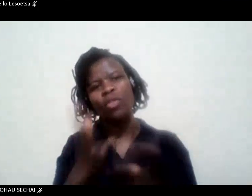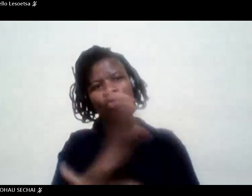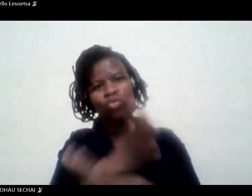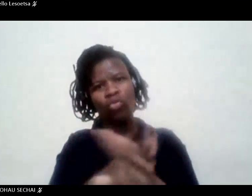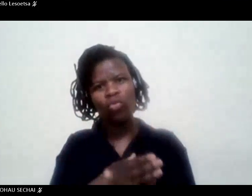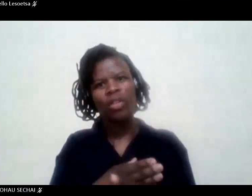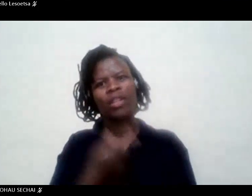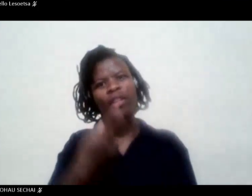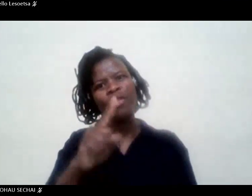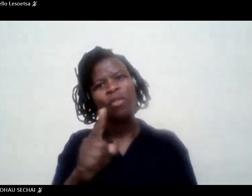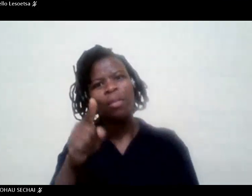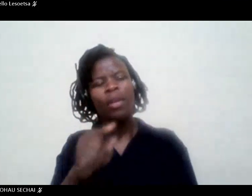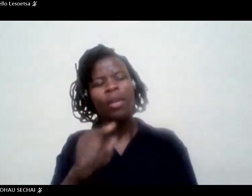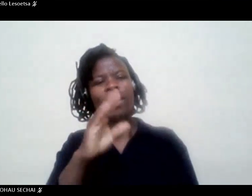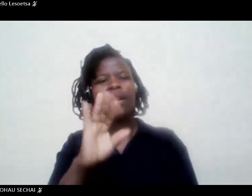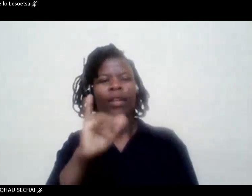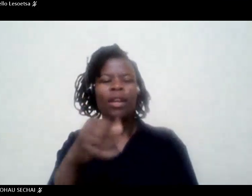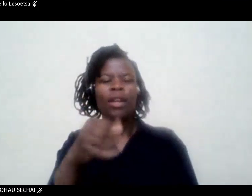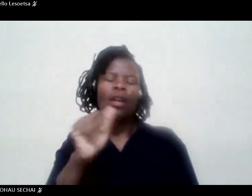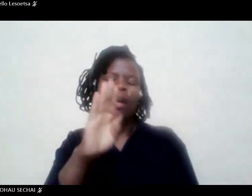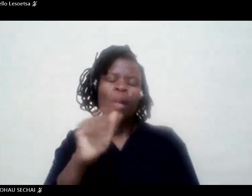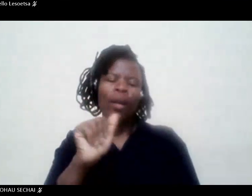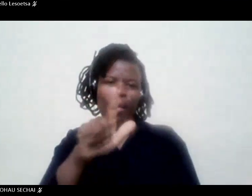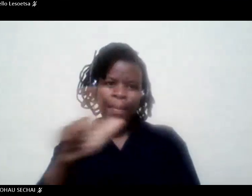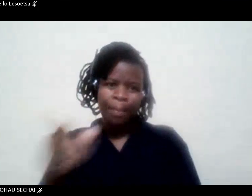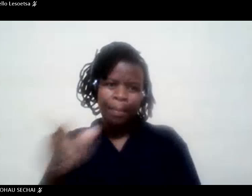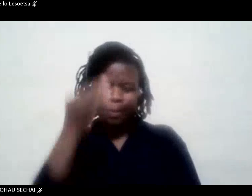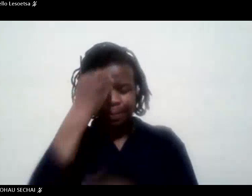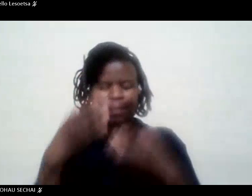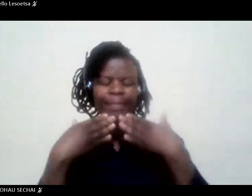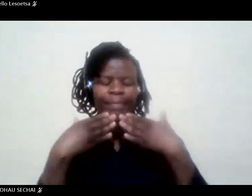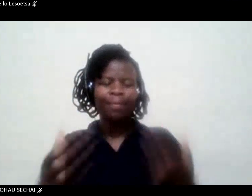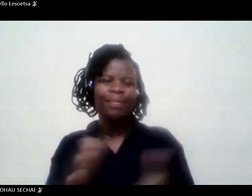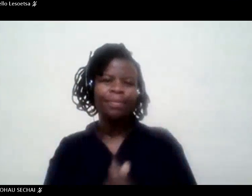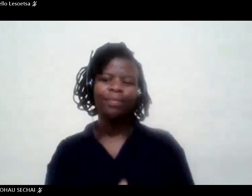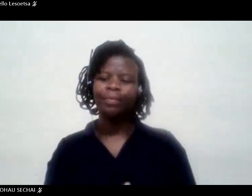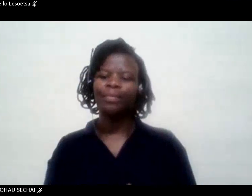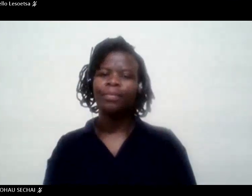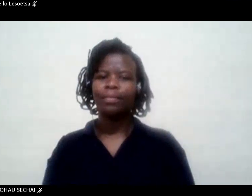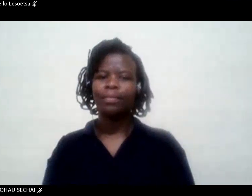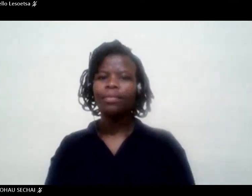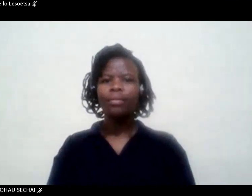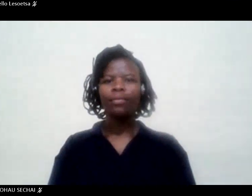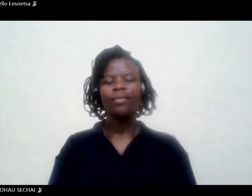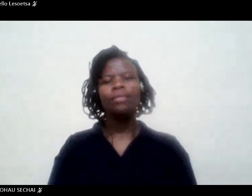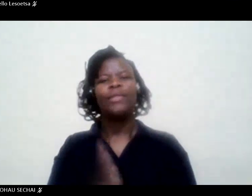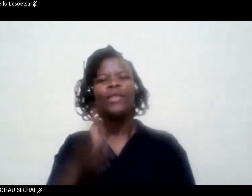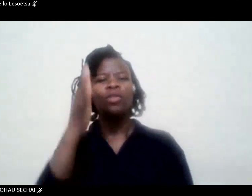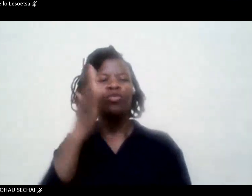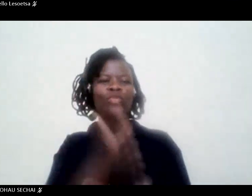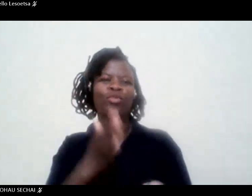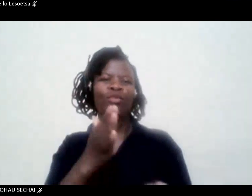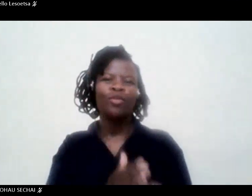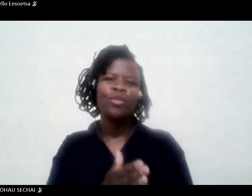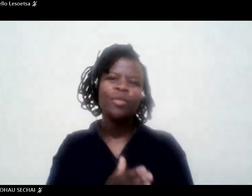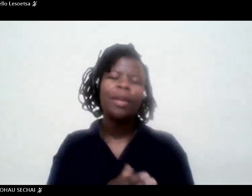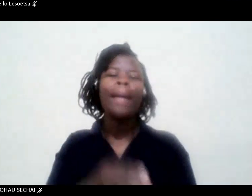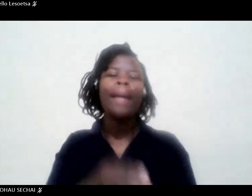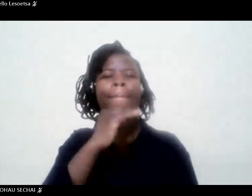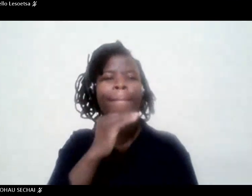the Jabal matter. Thank you. Thank you. That means we're doing something, we're doing the right thing with this